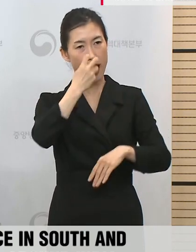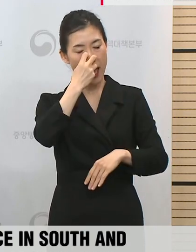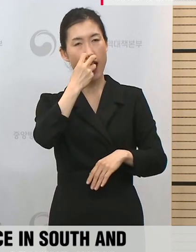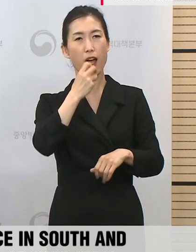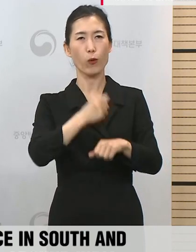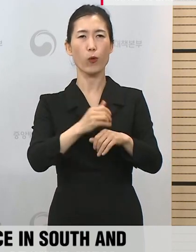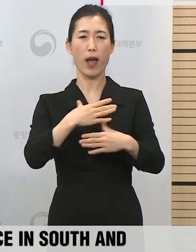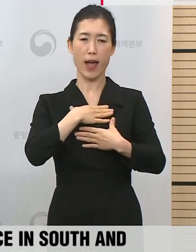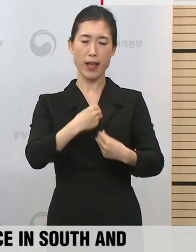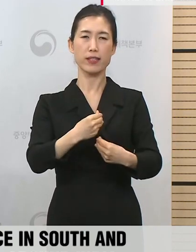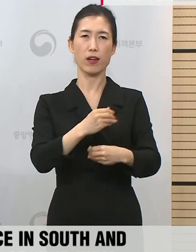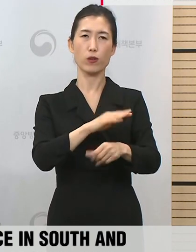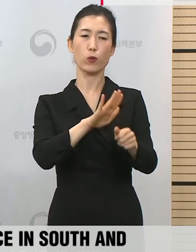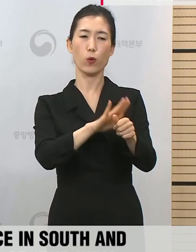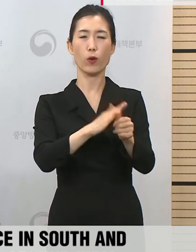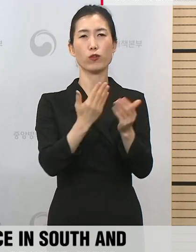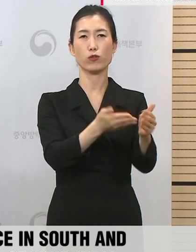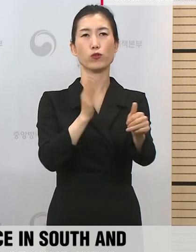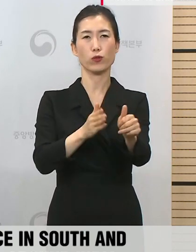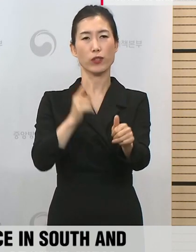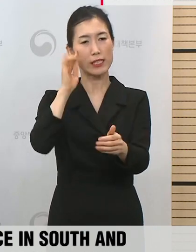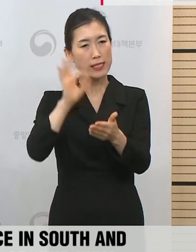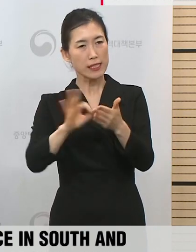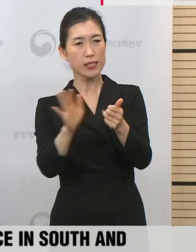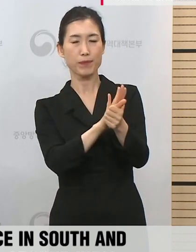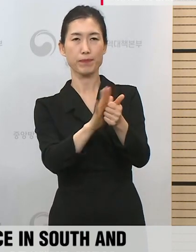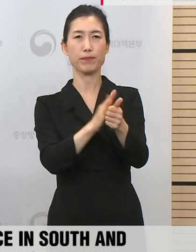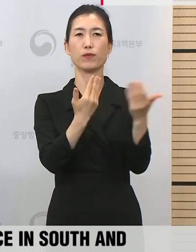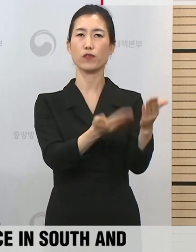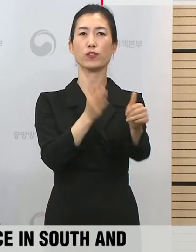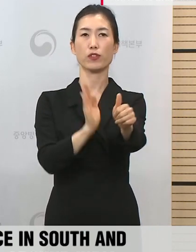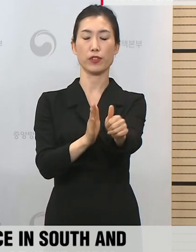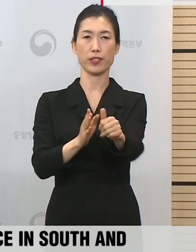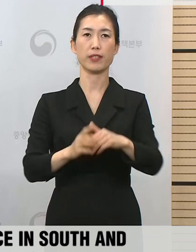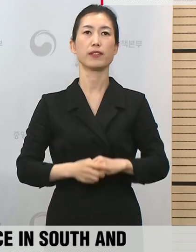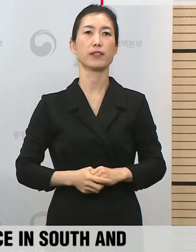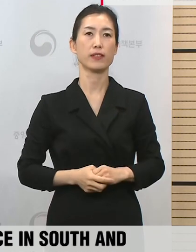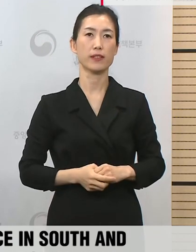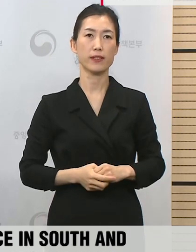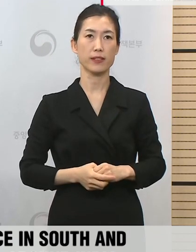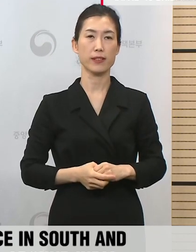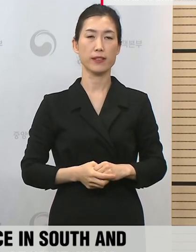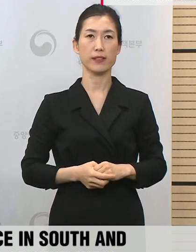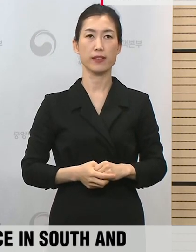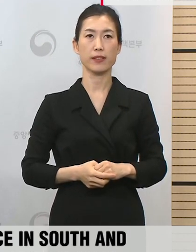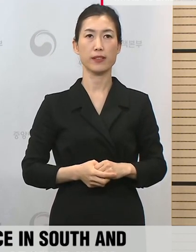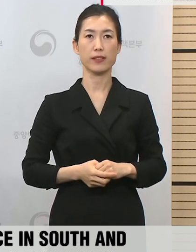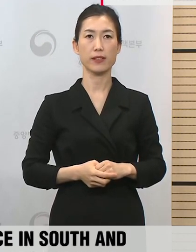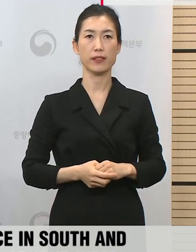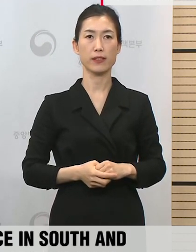monitor the health conditions of your parents so that they can receive the inoculation safely.